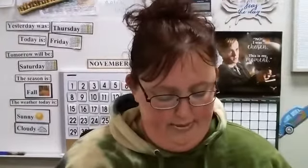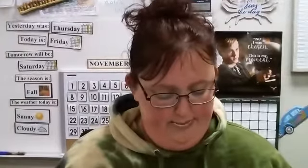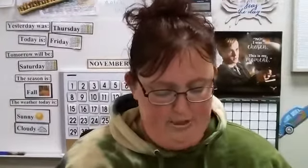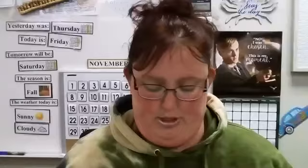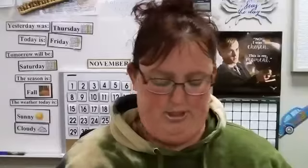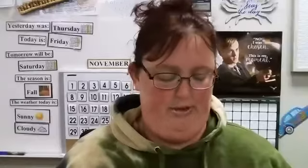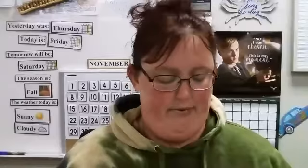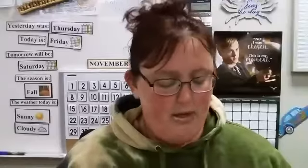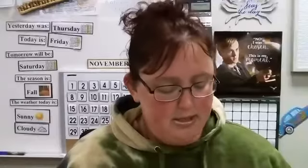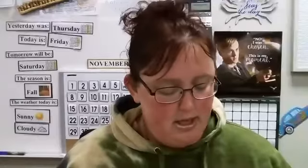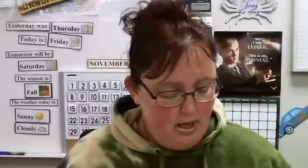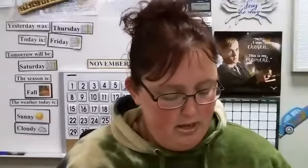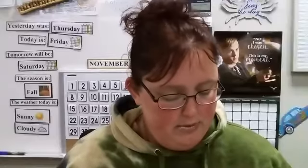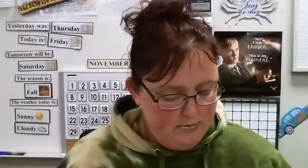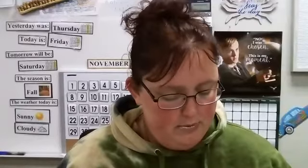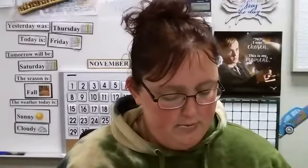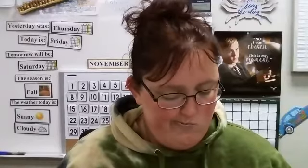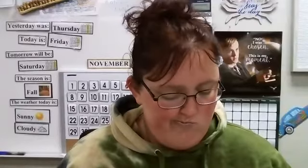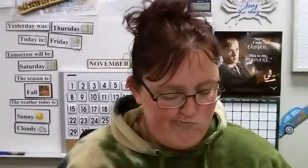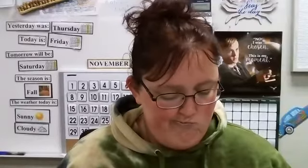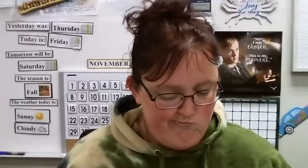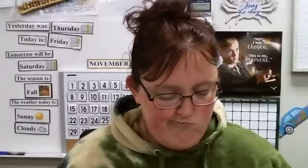How is Miss Jessica feeling today?